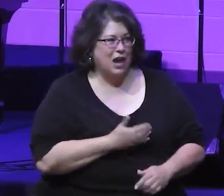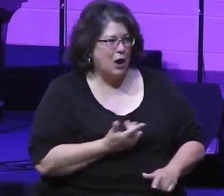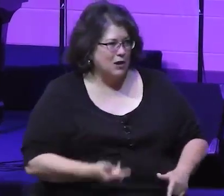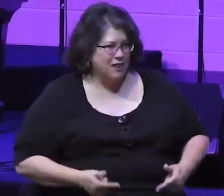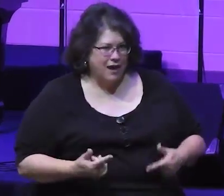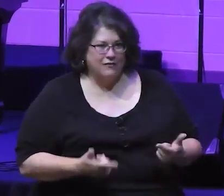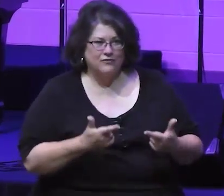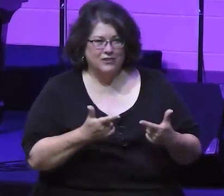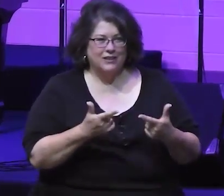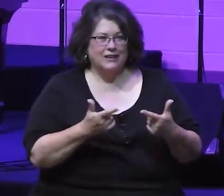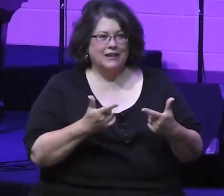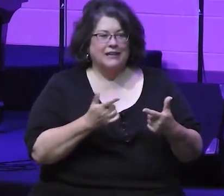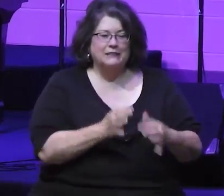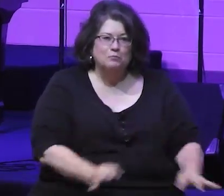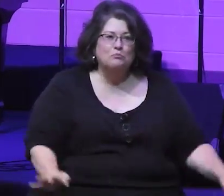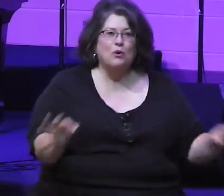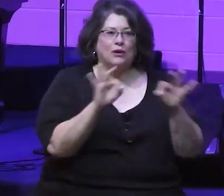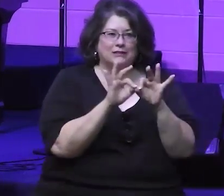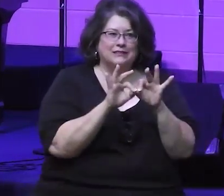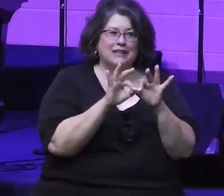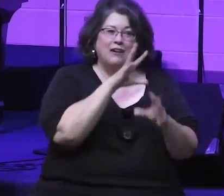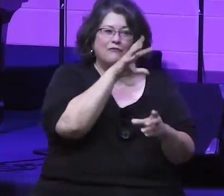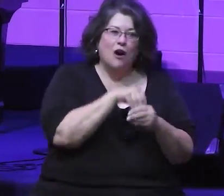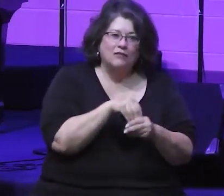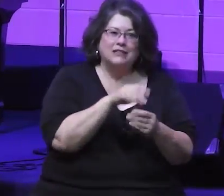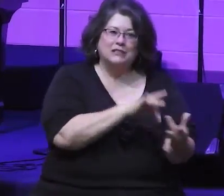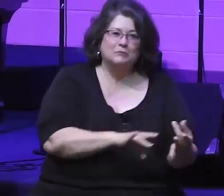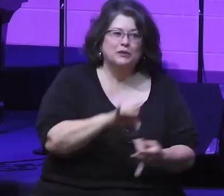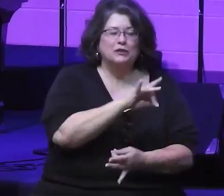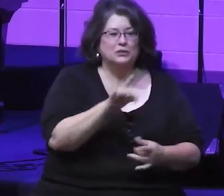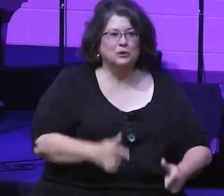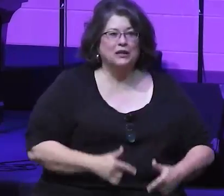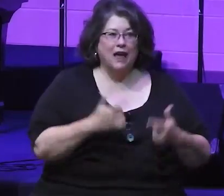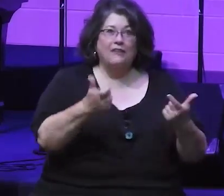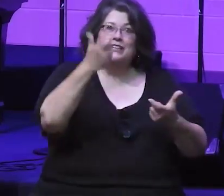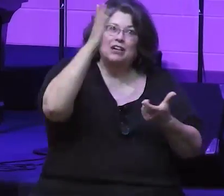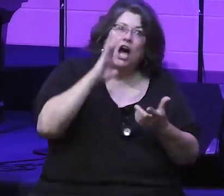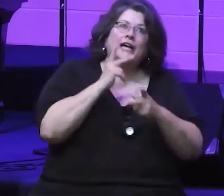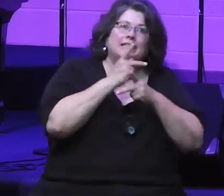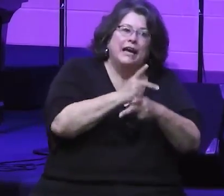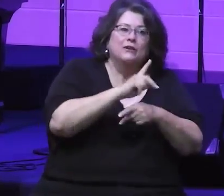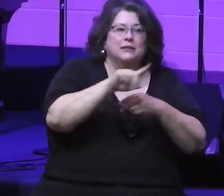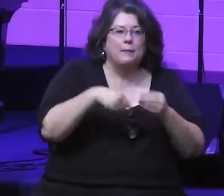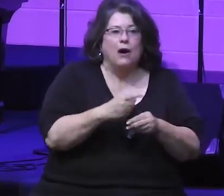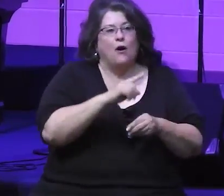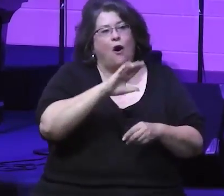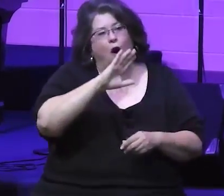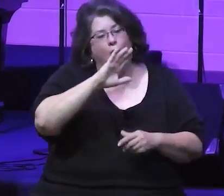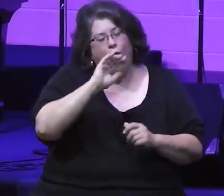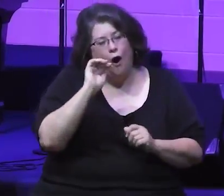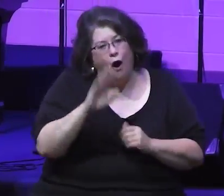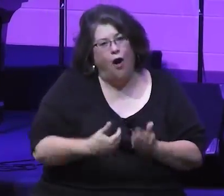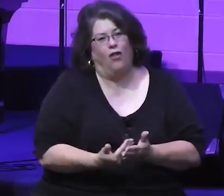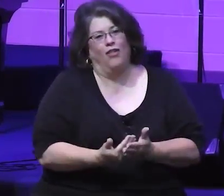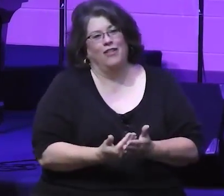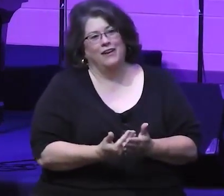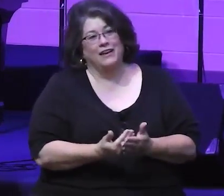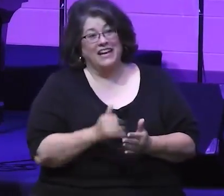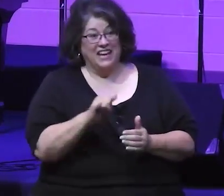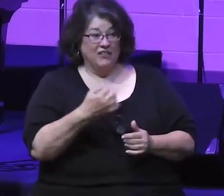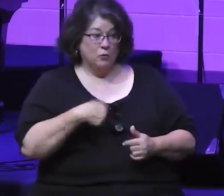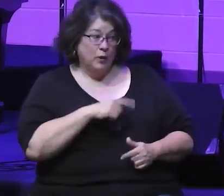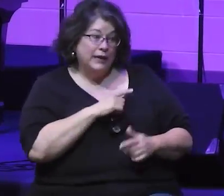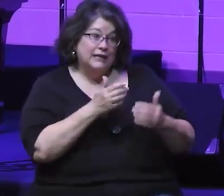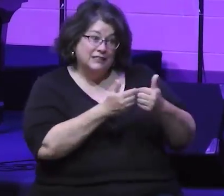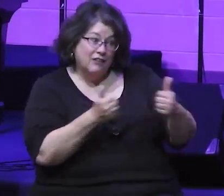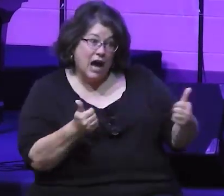about every aspect of it. And if we start to divide aspects of our lives into the secular and the sacred, we do what God has never intended for us to